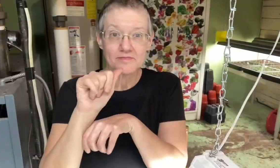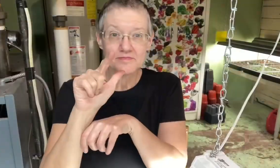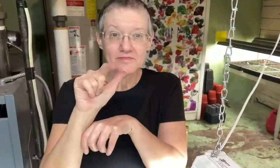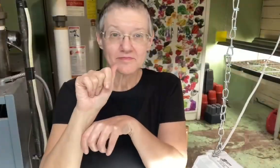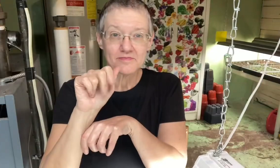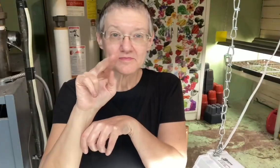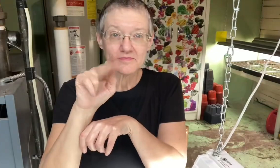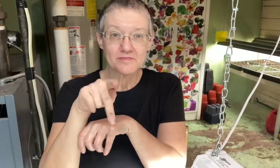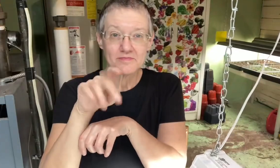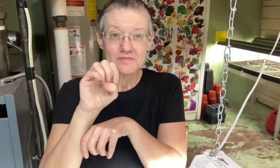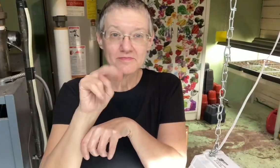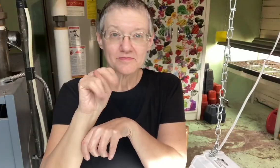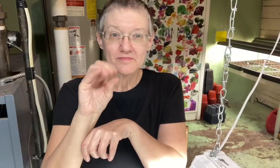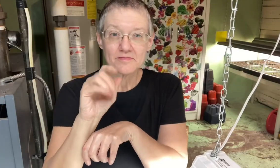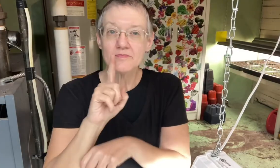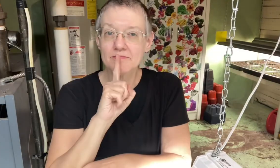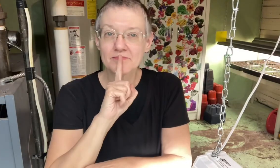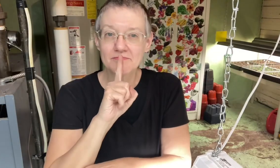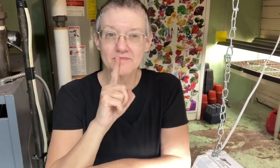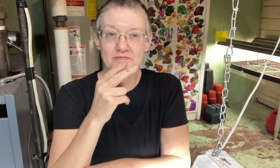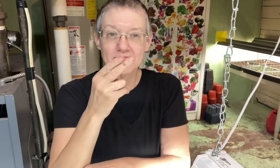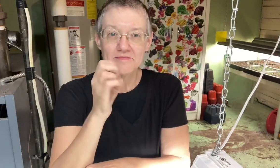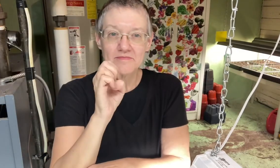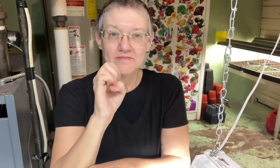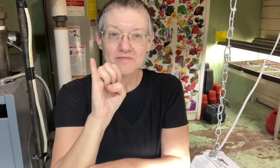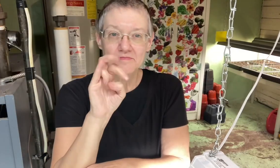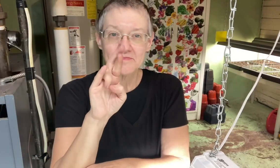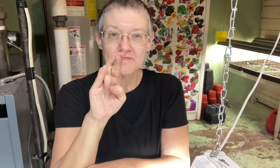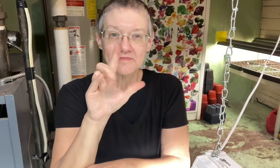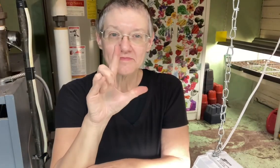Now this early jalapeno, it is an heirloom.